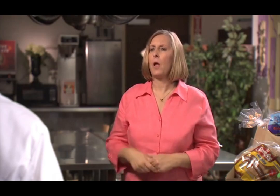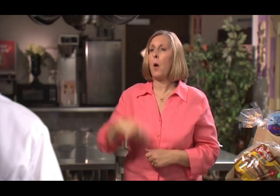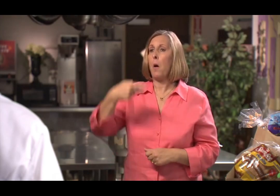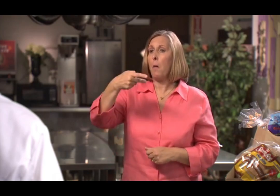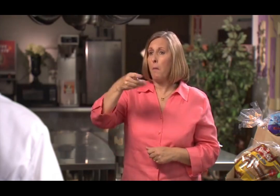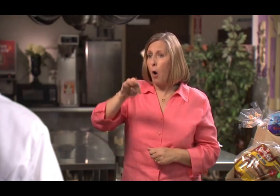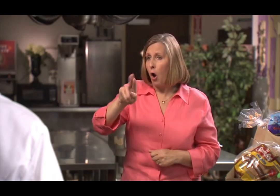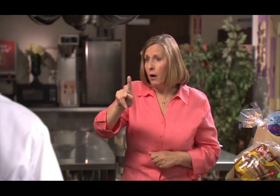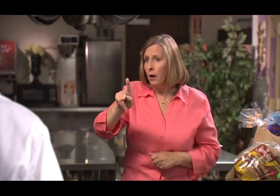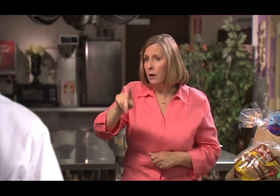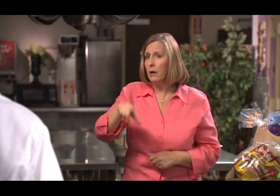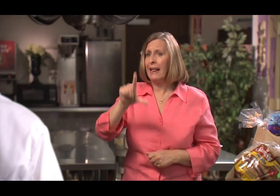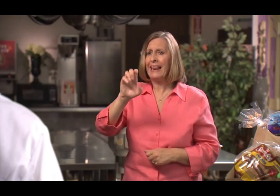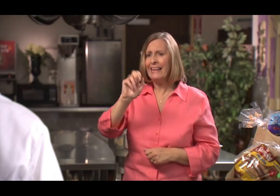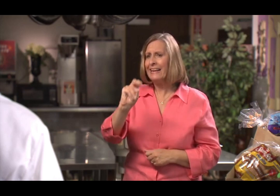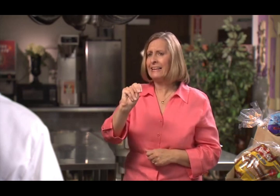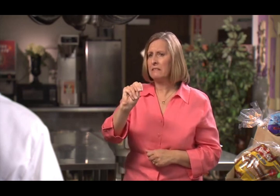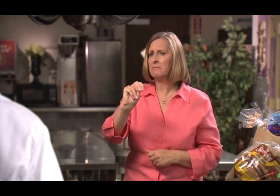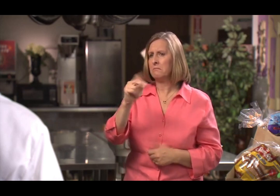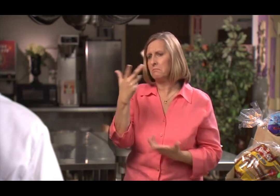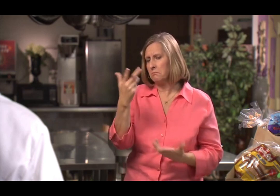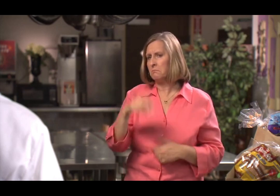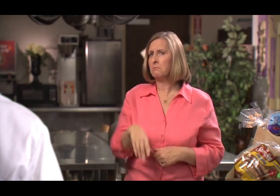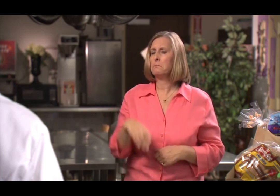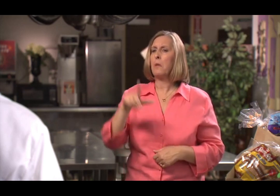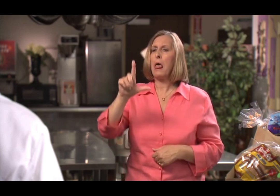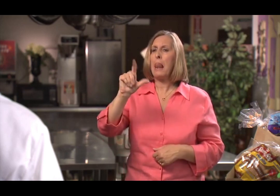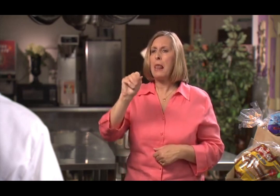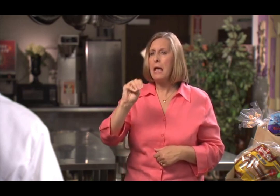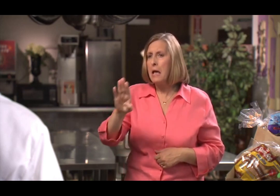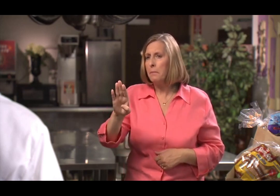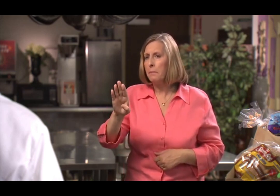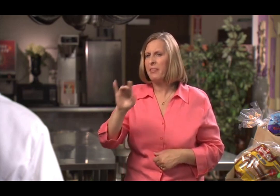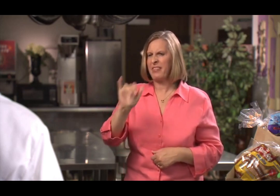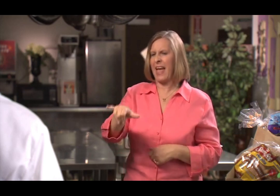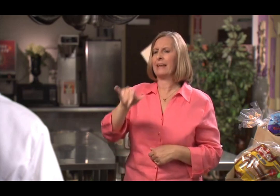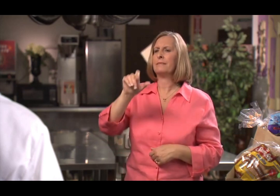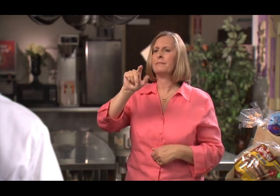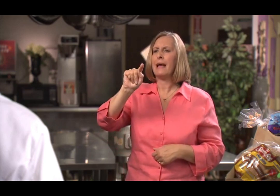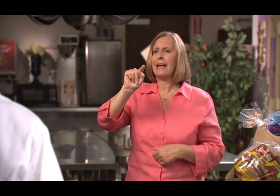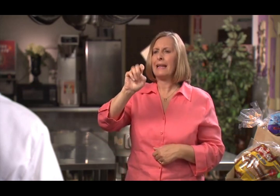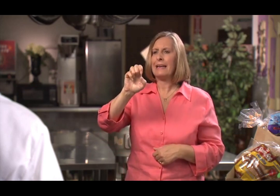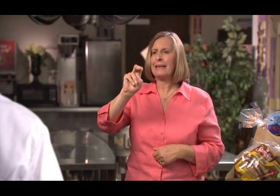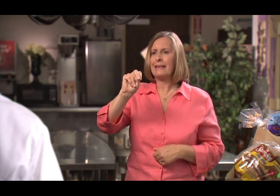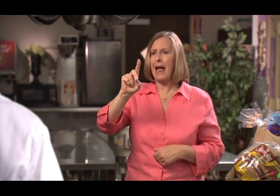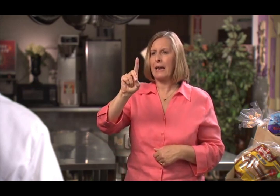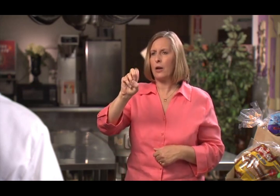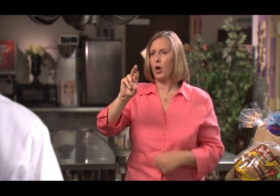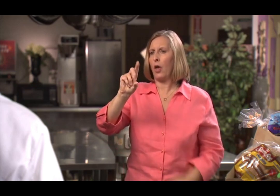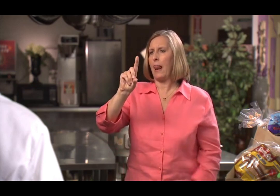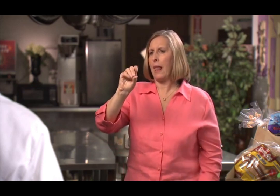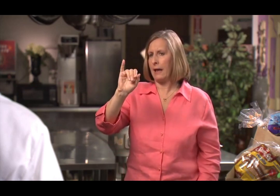Choose lean pork or lamb cuts, such as the tenderloin, loin chops, or leg.